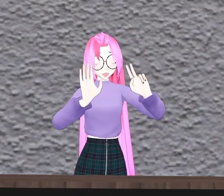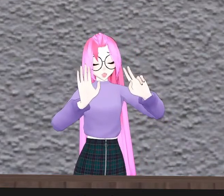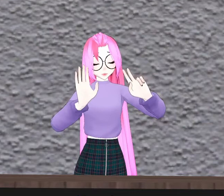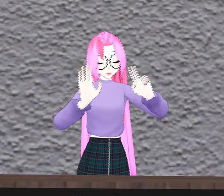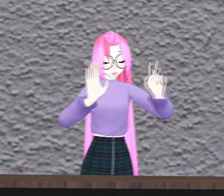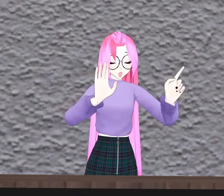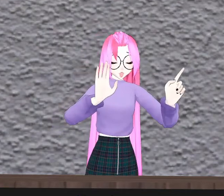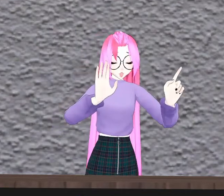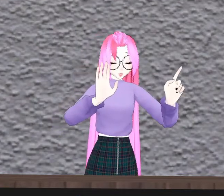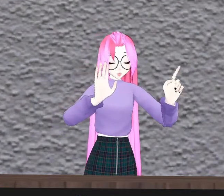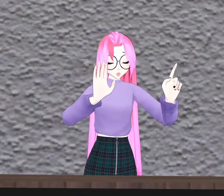go.